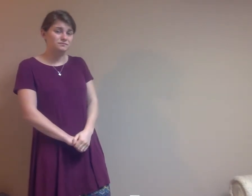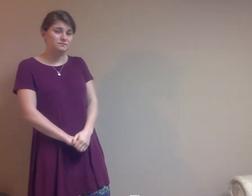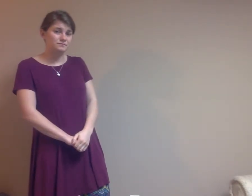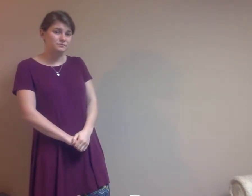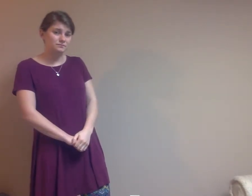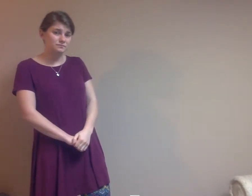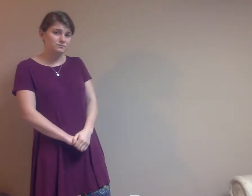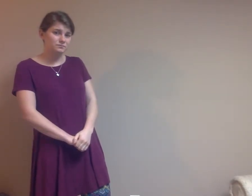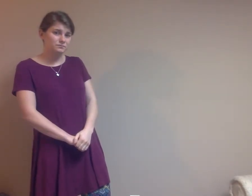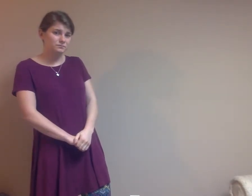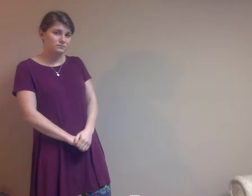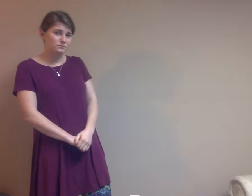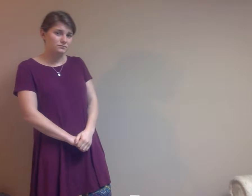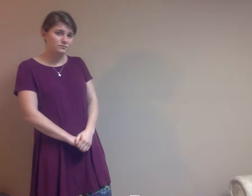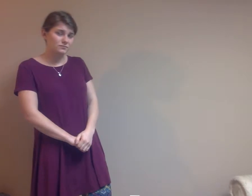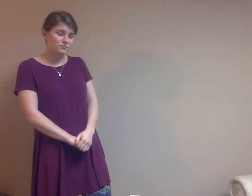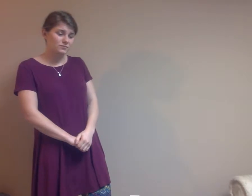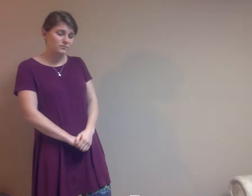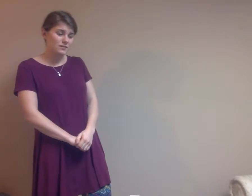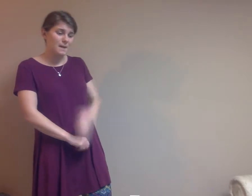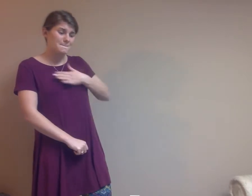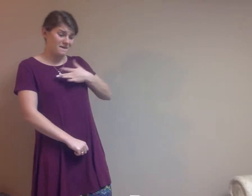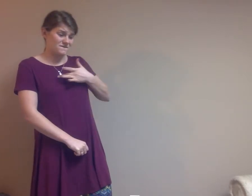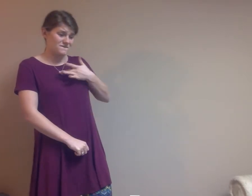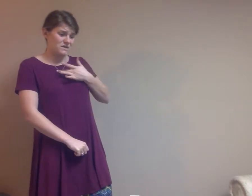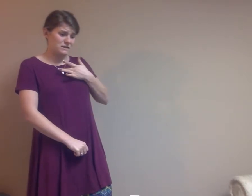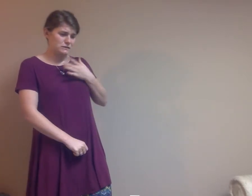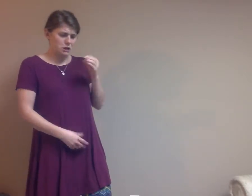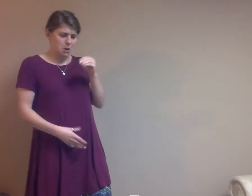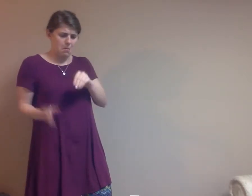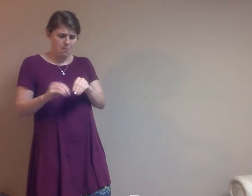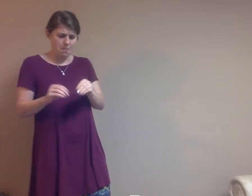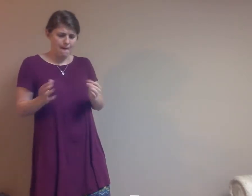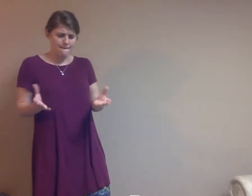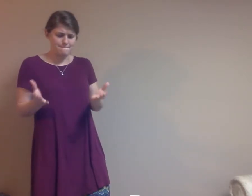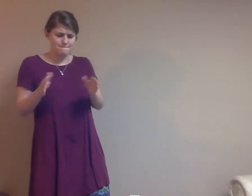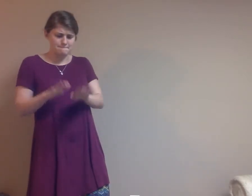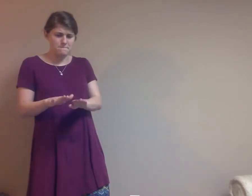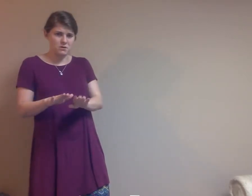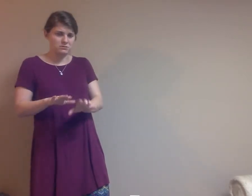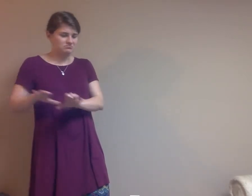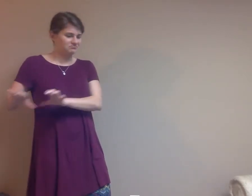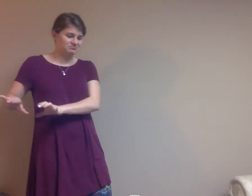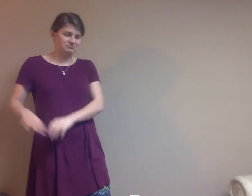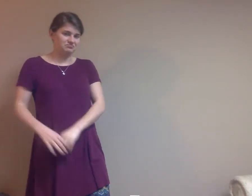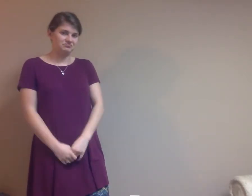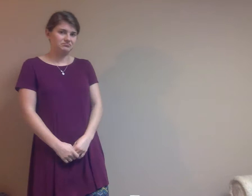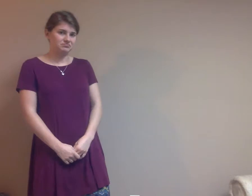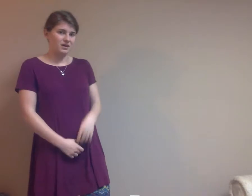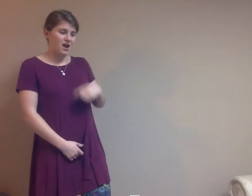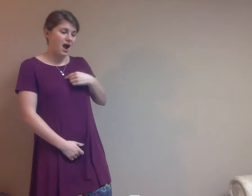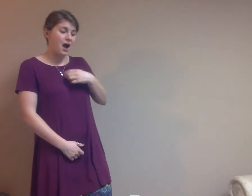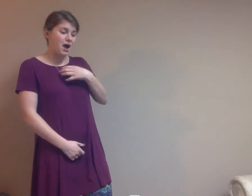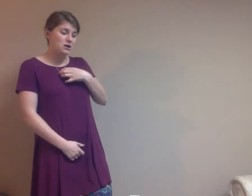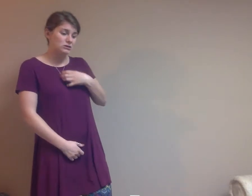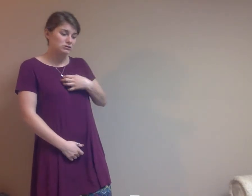little box at the moment, and I'll just deal with that when it happens. But I'm going to really miss her. She's my little